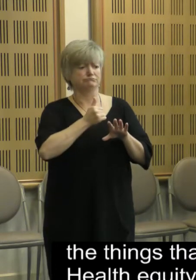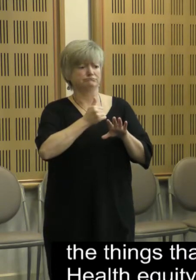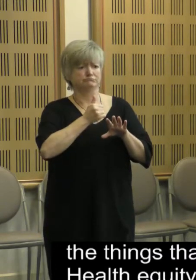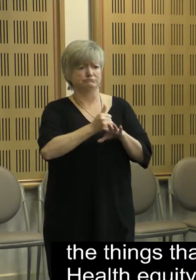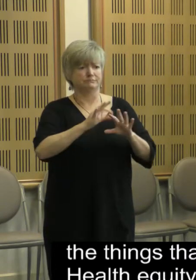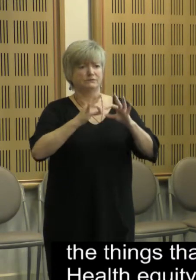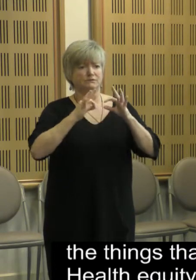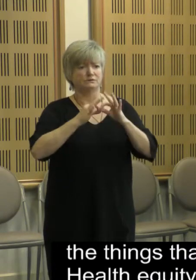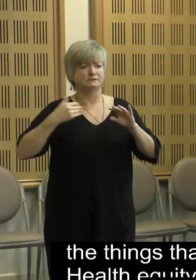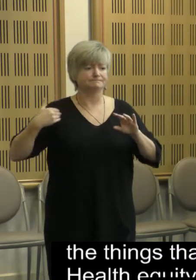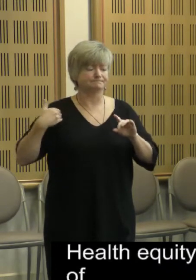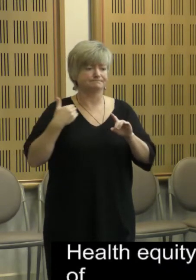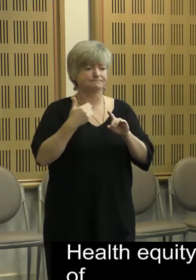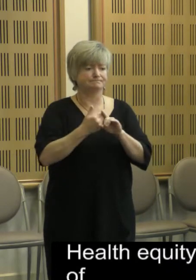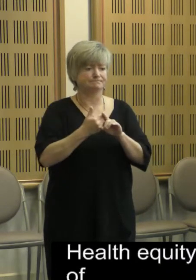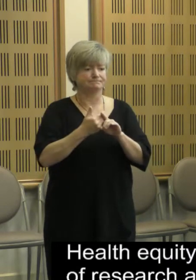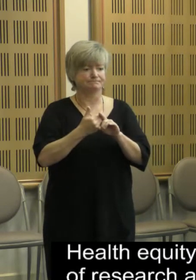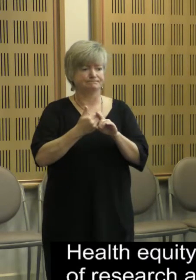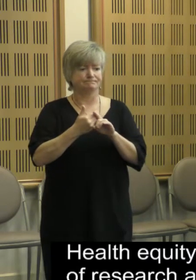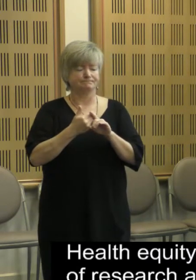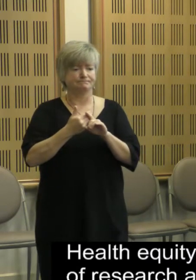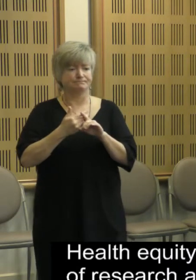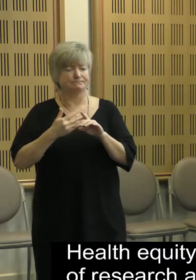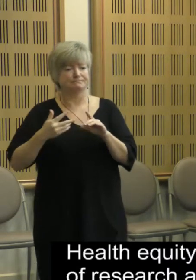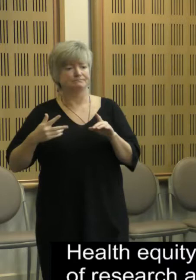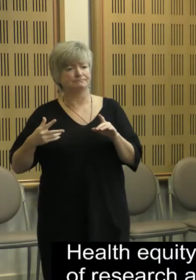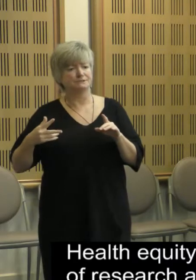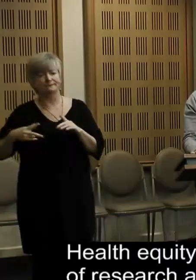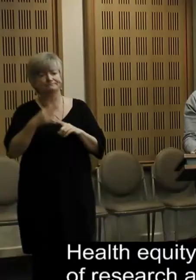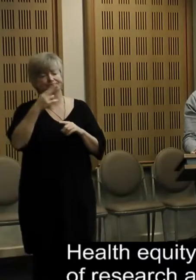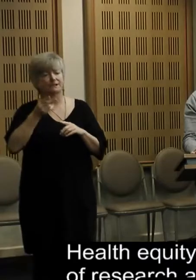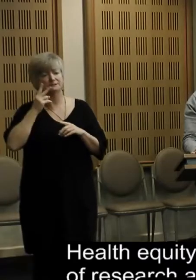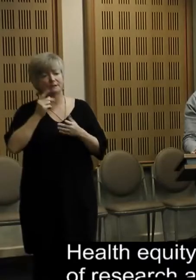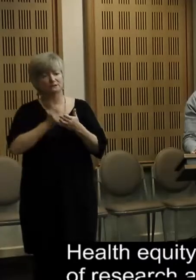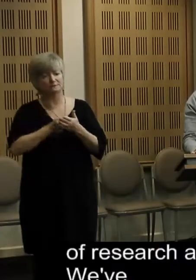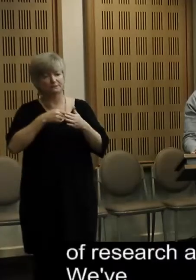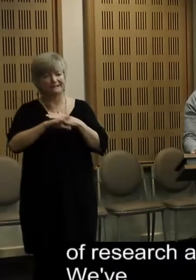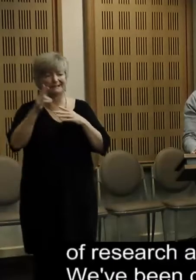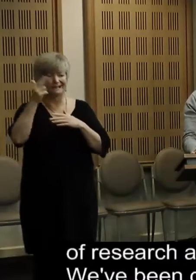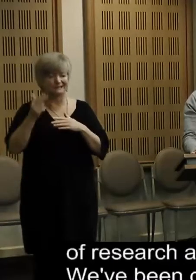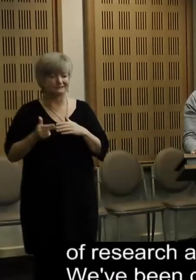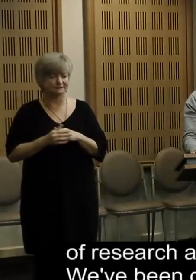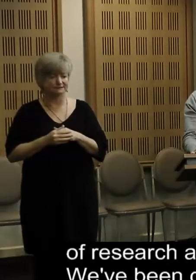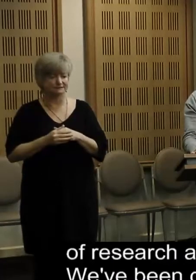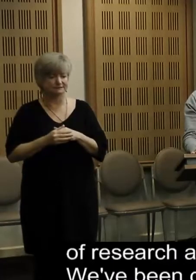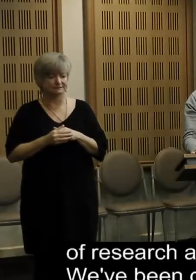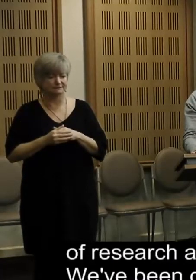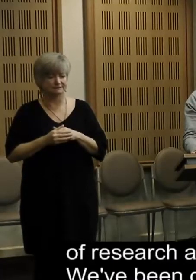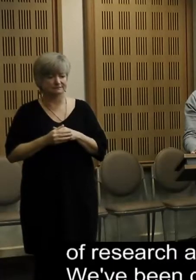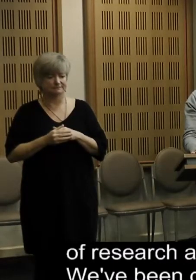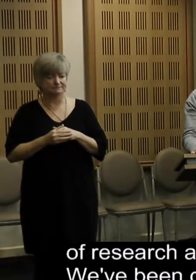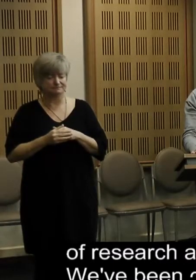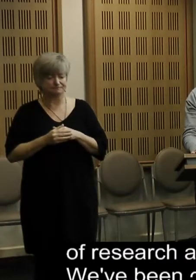and in fact we bought out tobacco sponsorship in arts, which seems like amazing that was ever the case, that you could smoke and be part of the